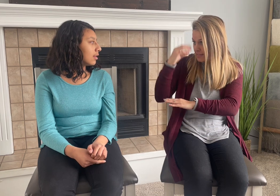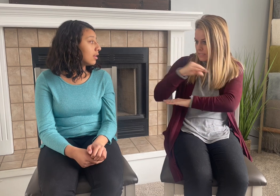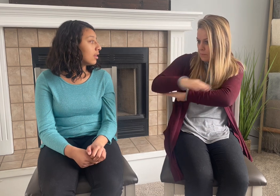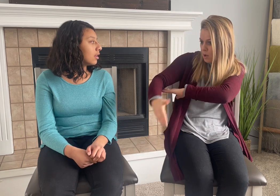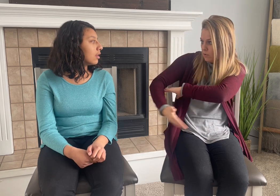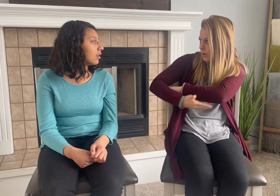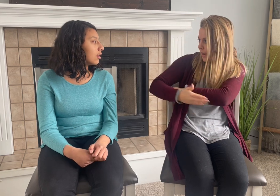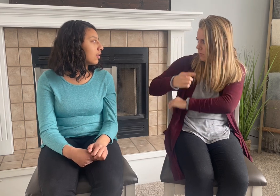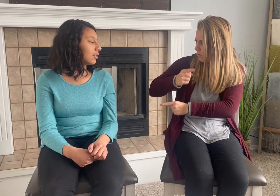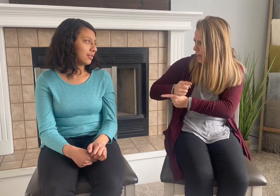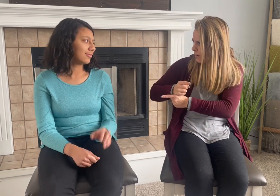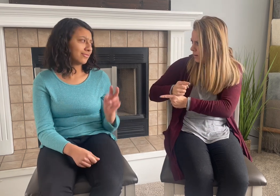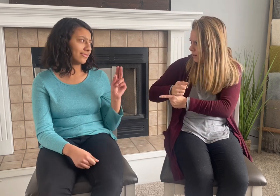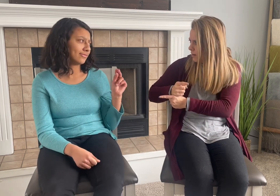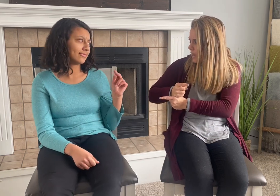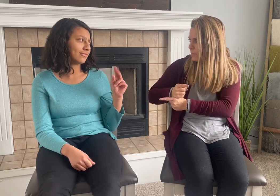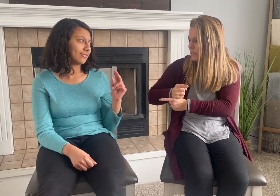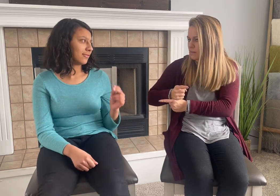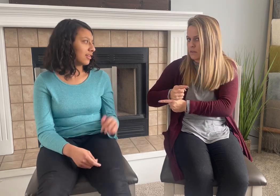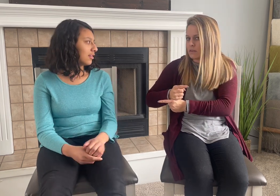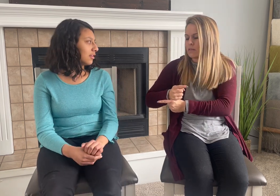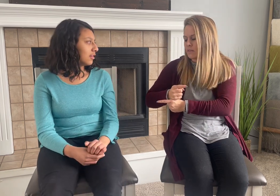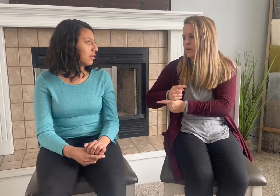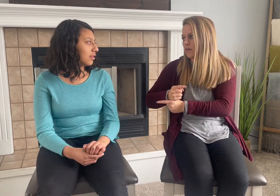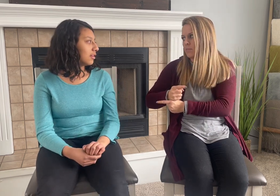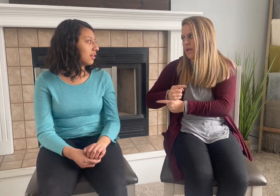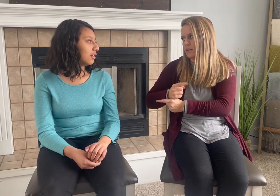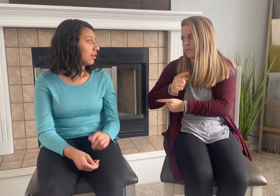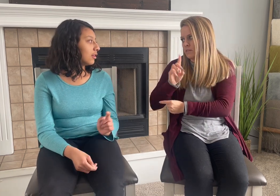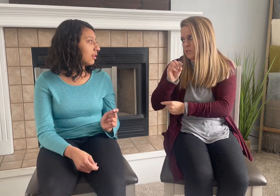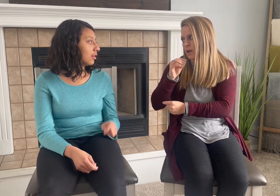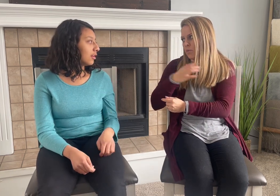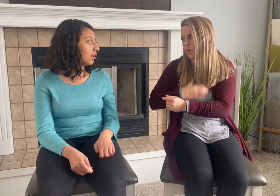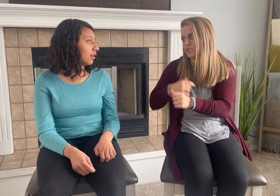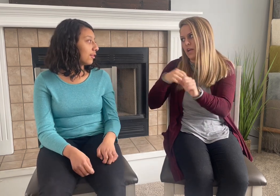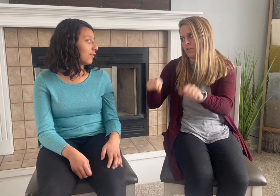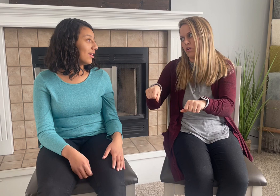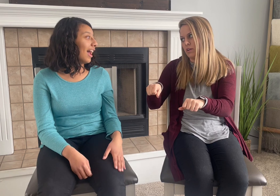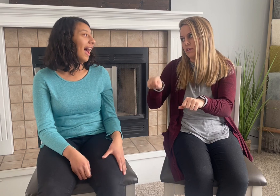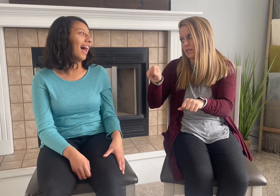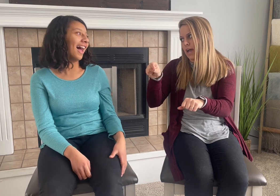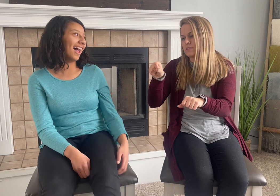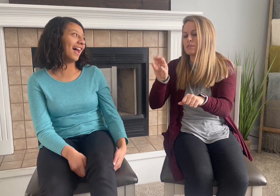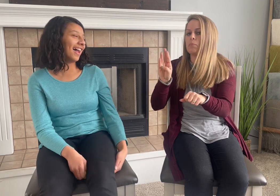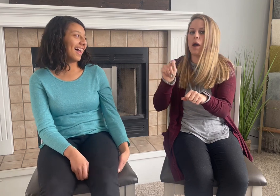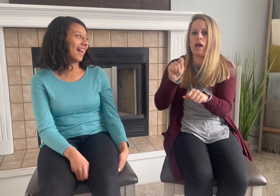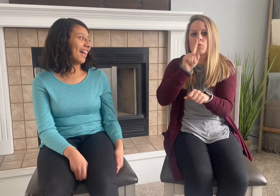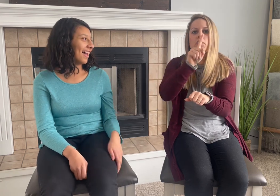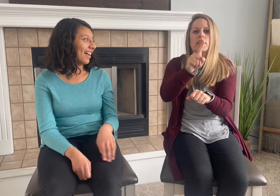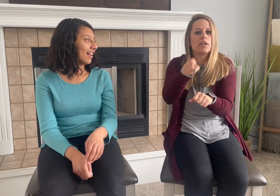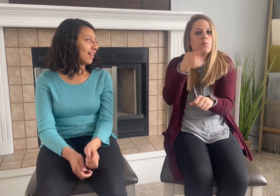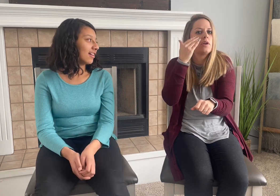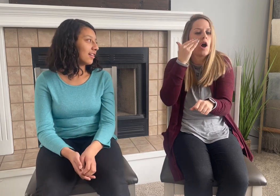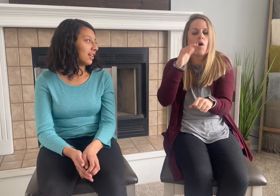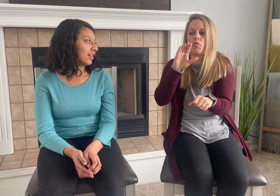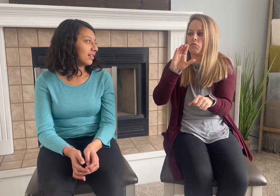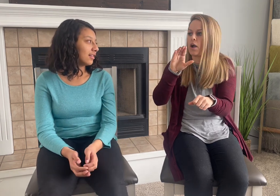sleep all night, right? I mean, man, do I wish I could, but really you would know from